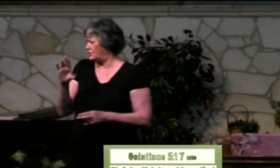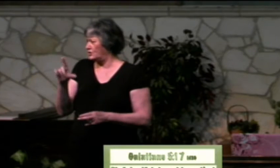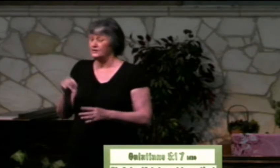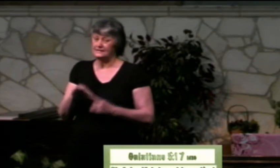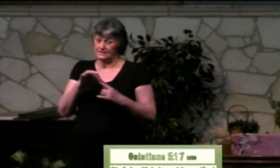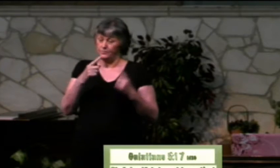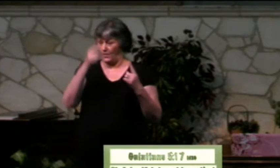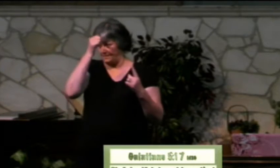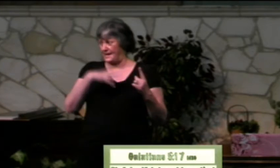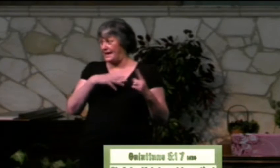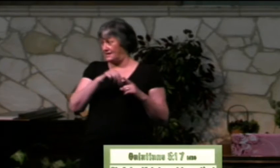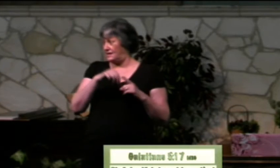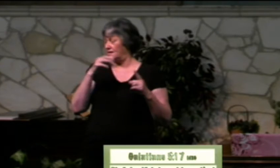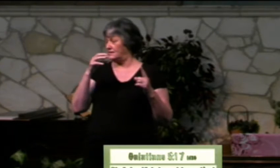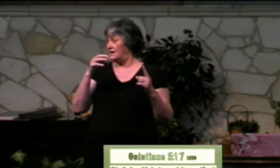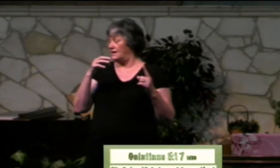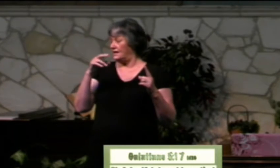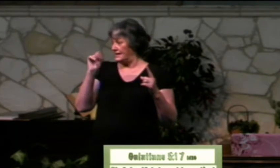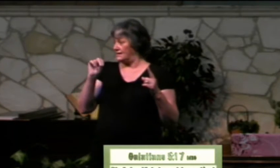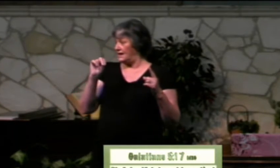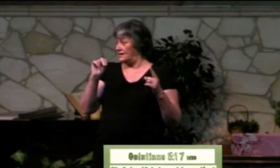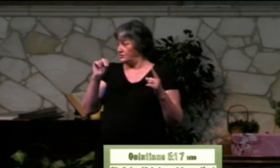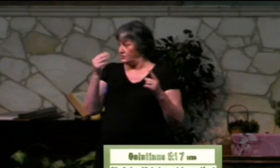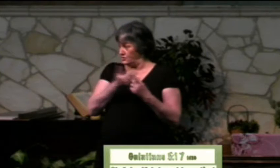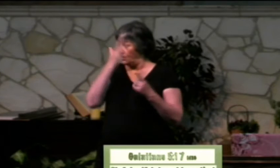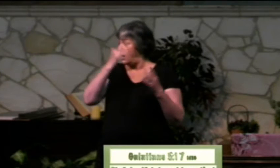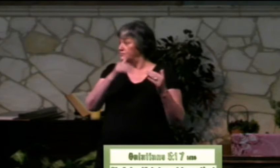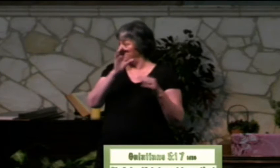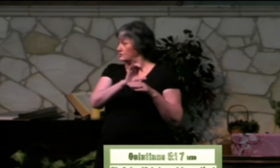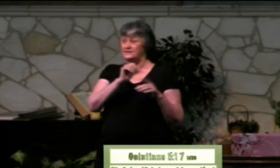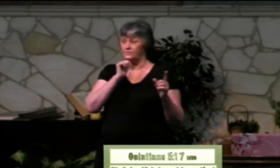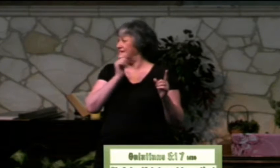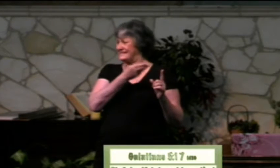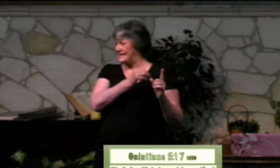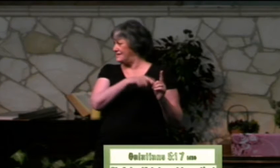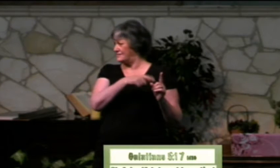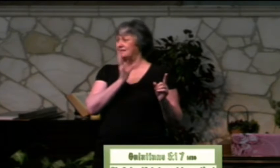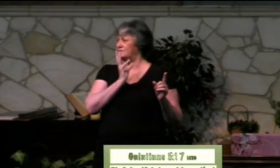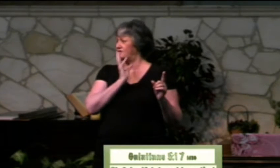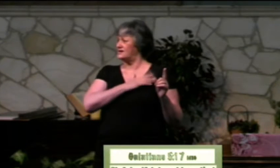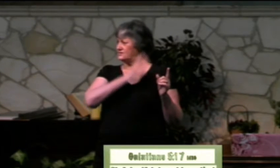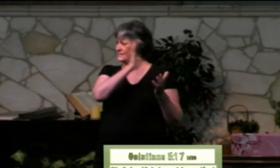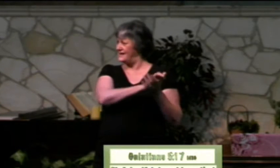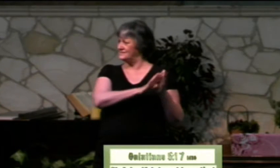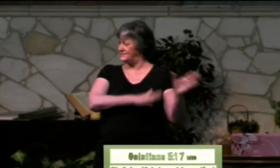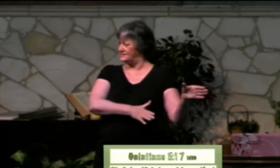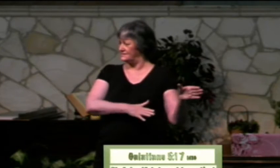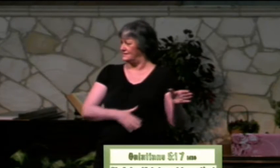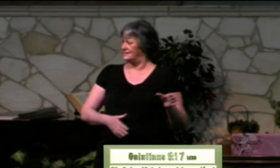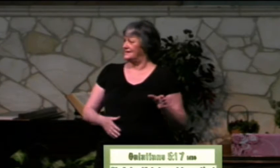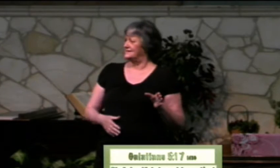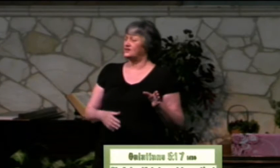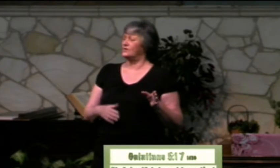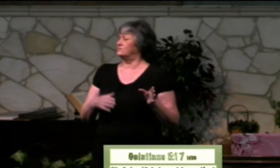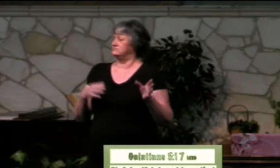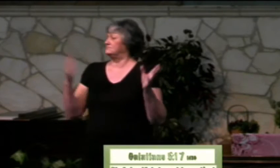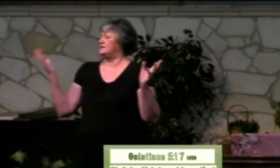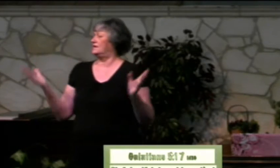Kurt except one man in New Hope's church, and it wasn't him because he was talking to my husband. So, you know, I knew